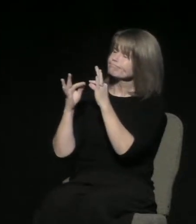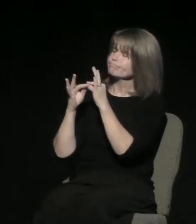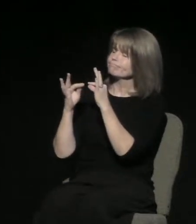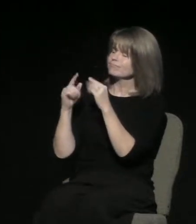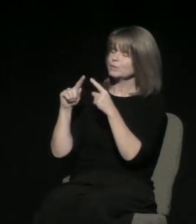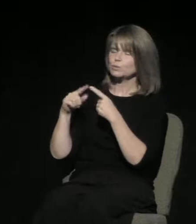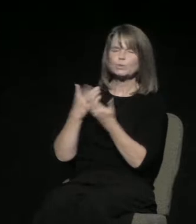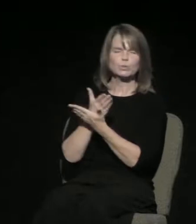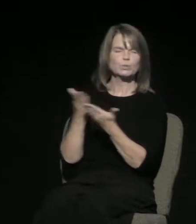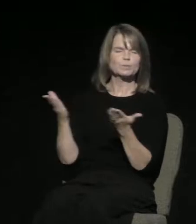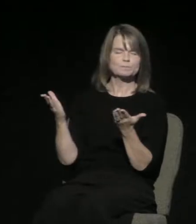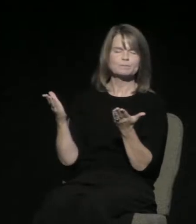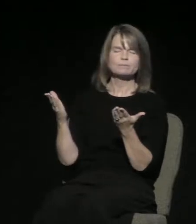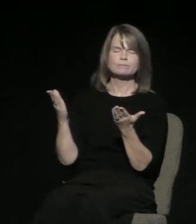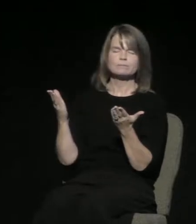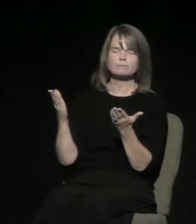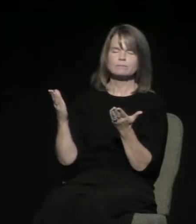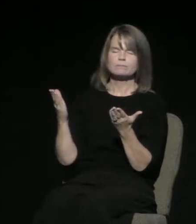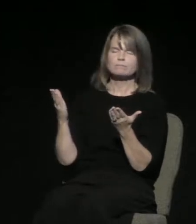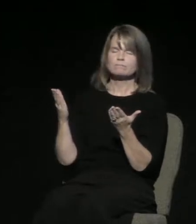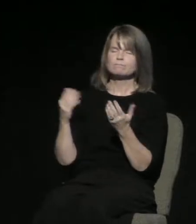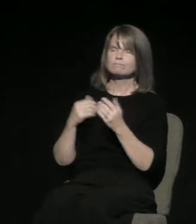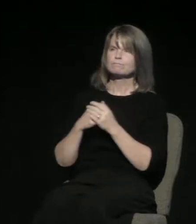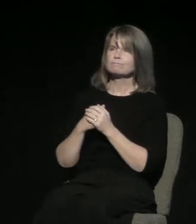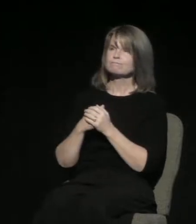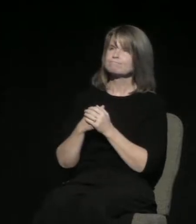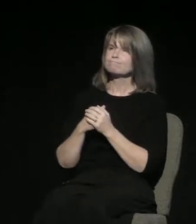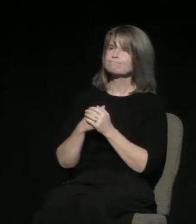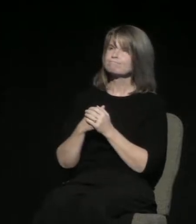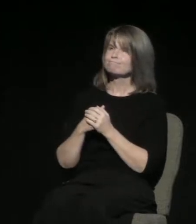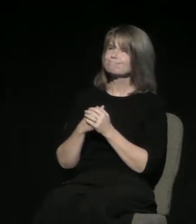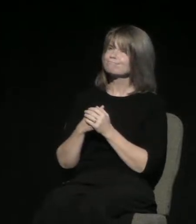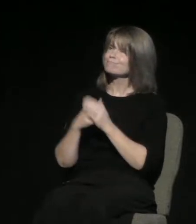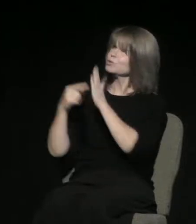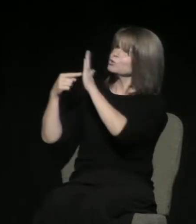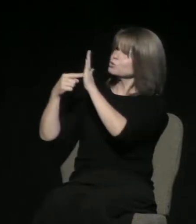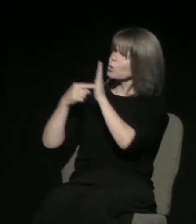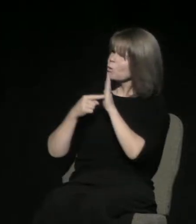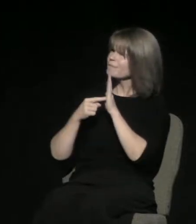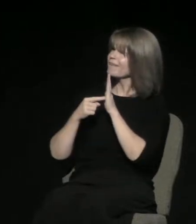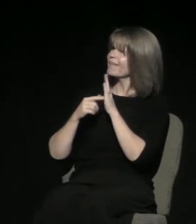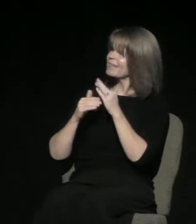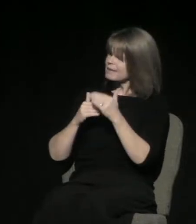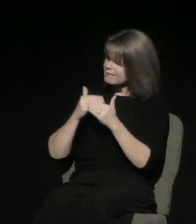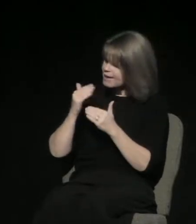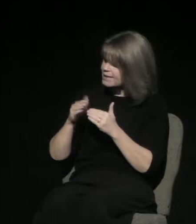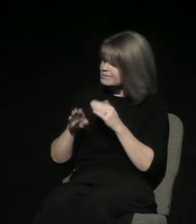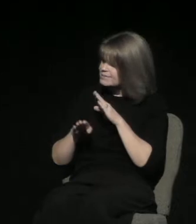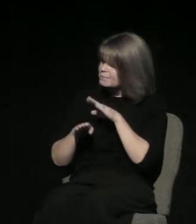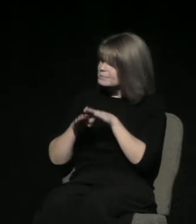Just Invite Him To Reveal To You The Next Steps You Should Take